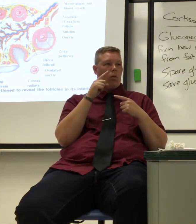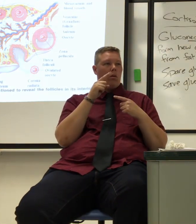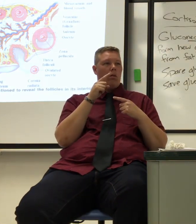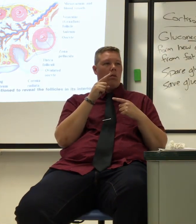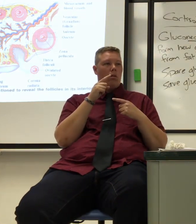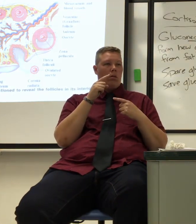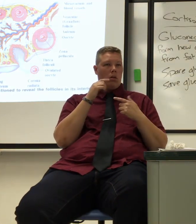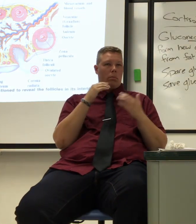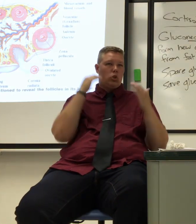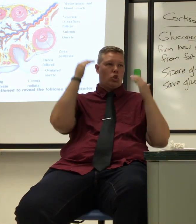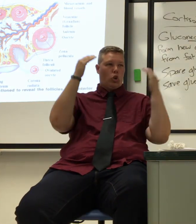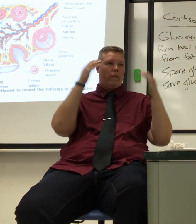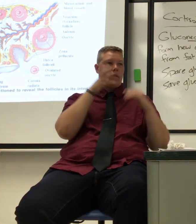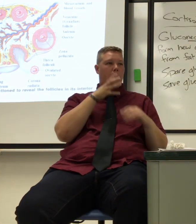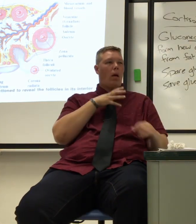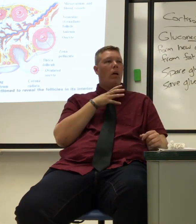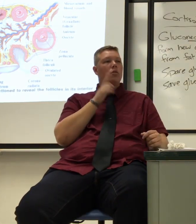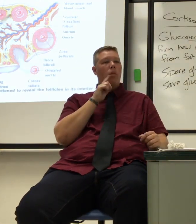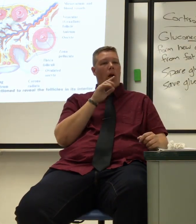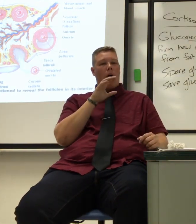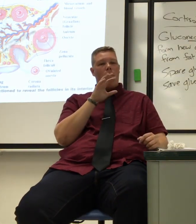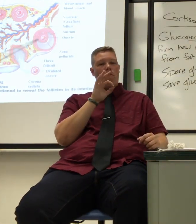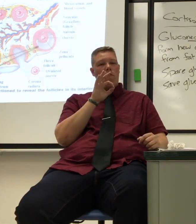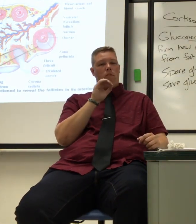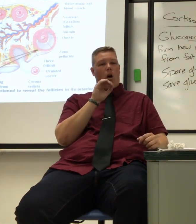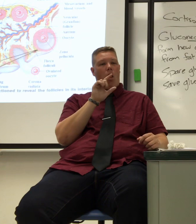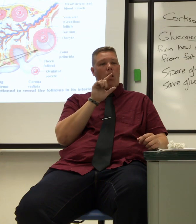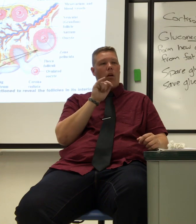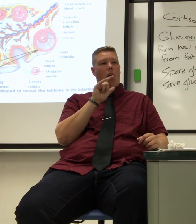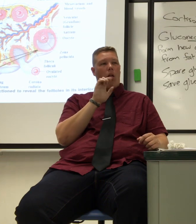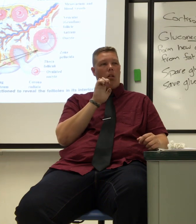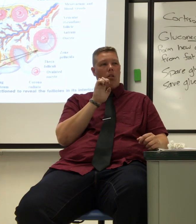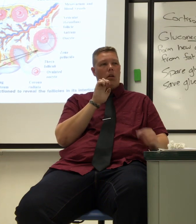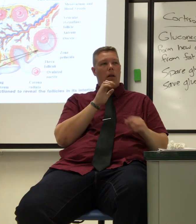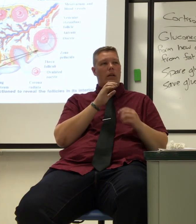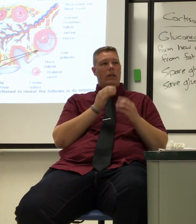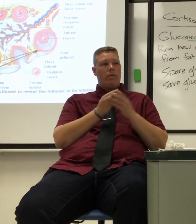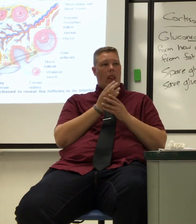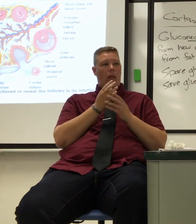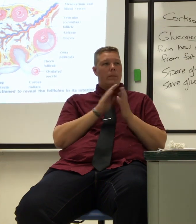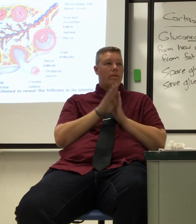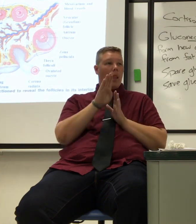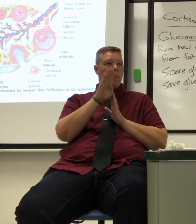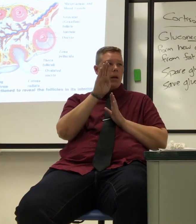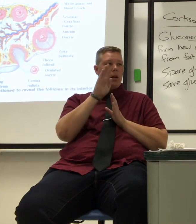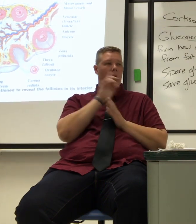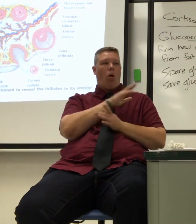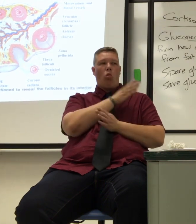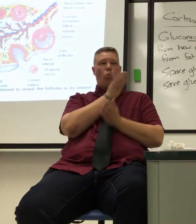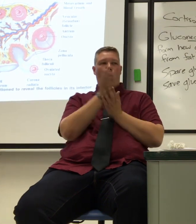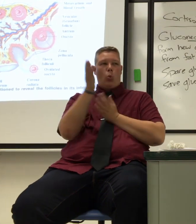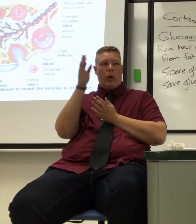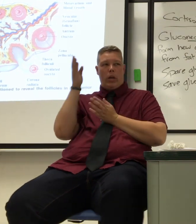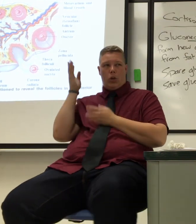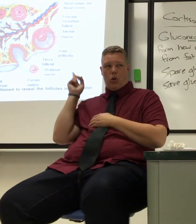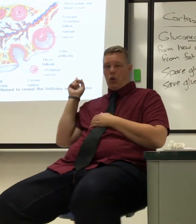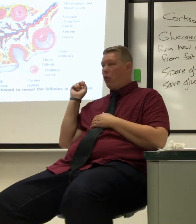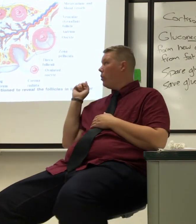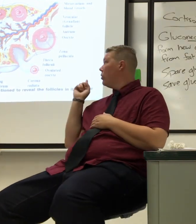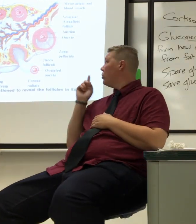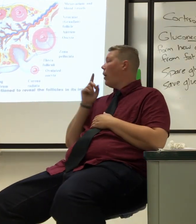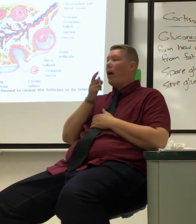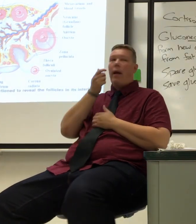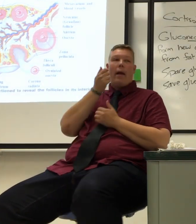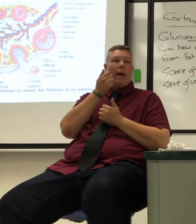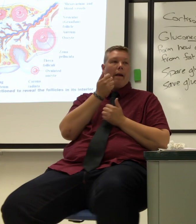you the follicle development all the way up to, well, here. Okay. But basically what happens is every